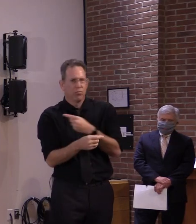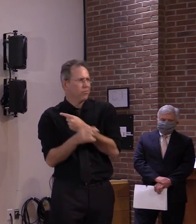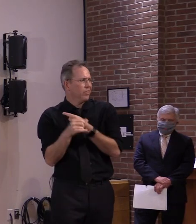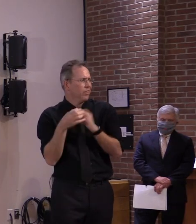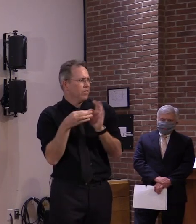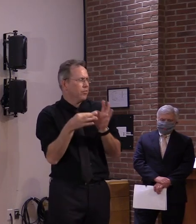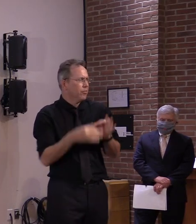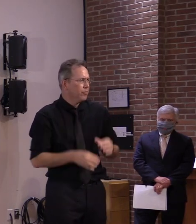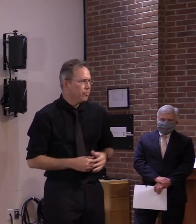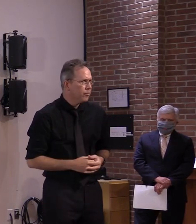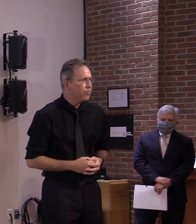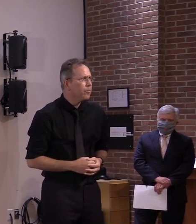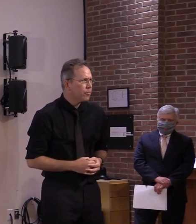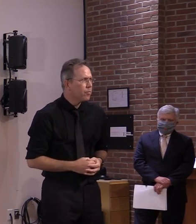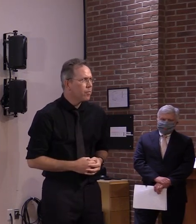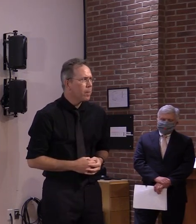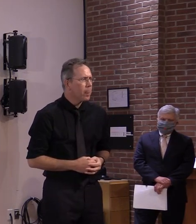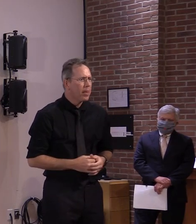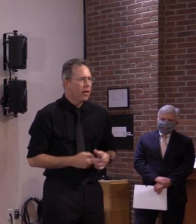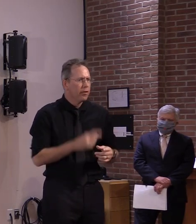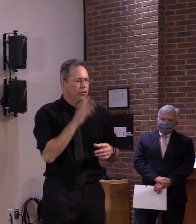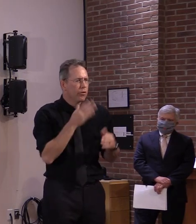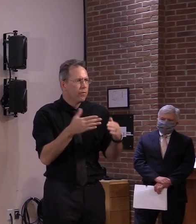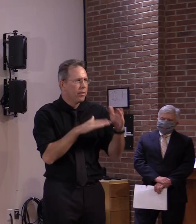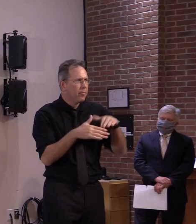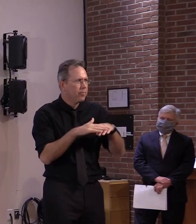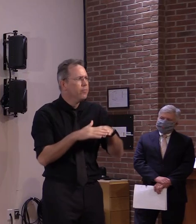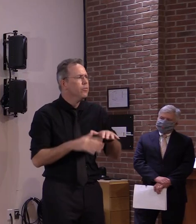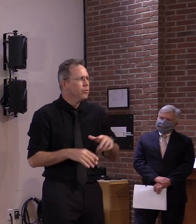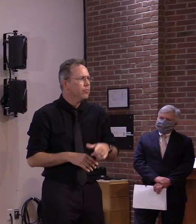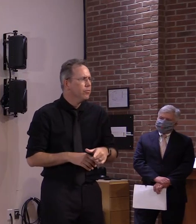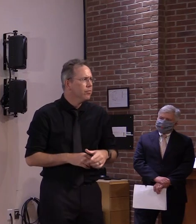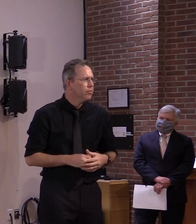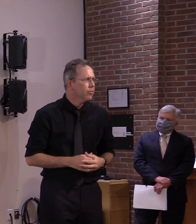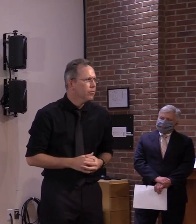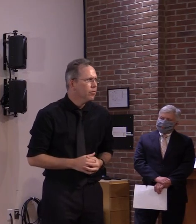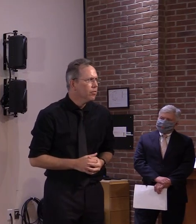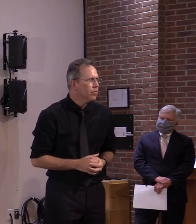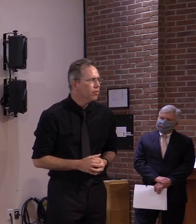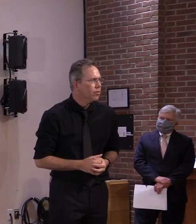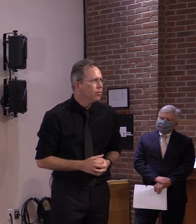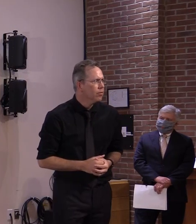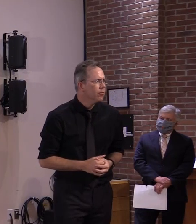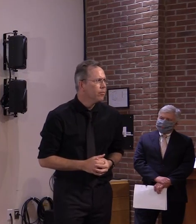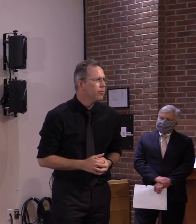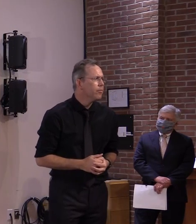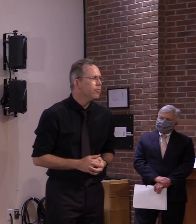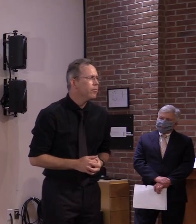now to Lisa. And what the North Carroll School, what happened there?